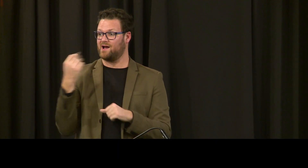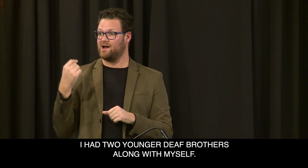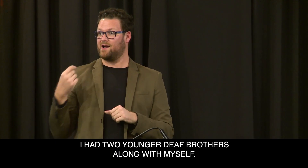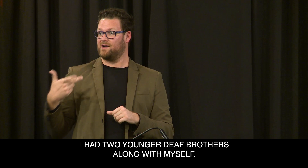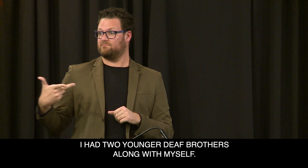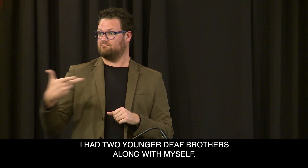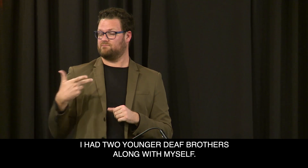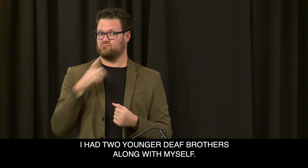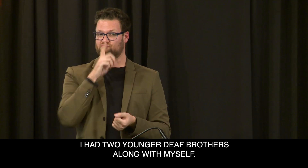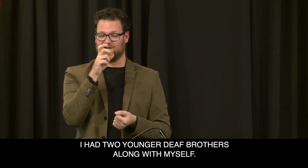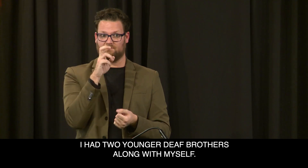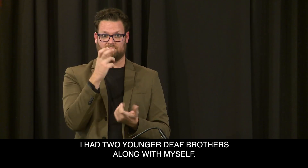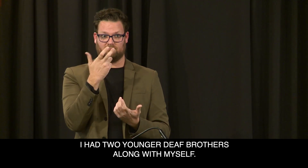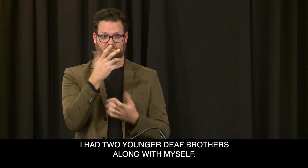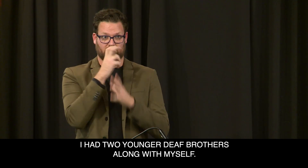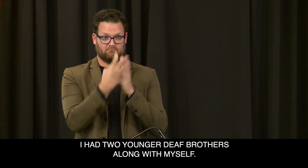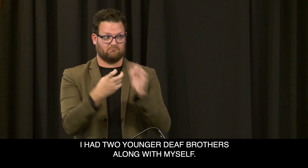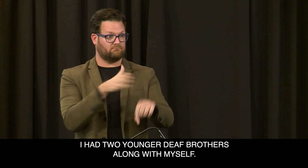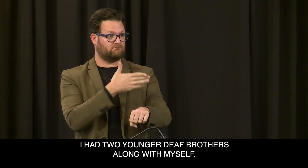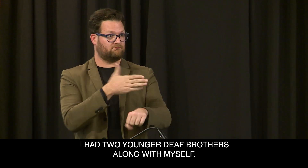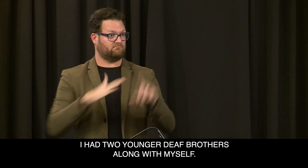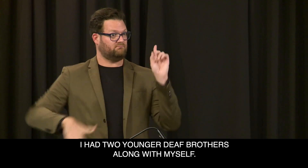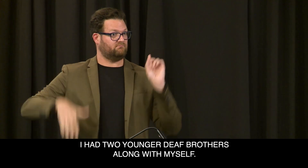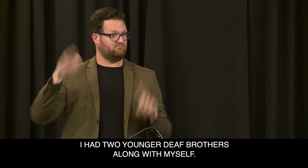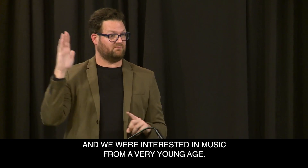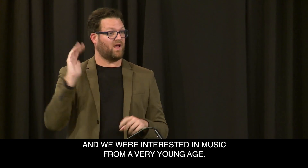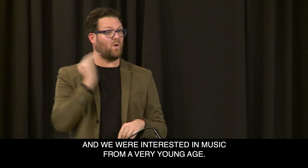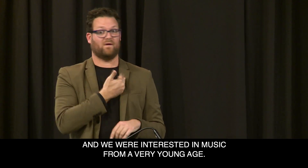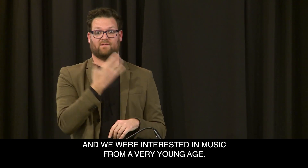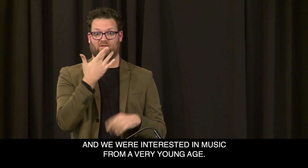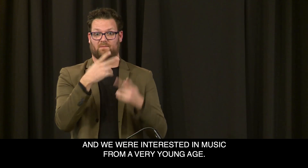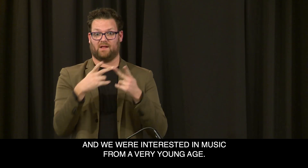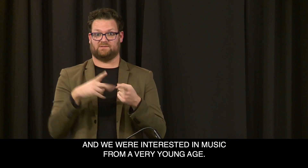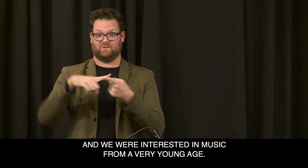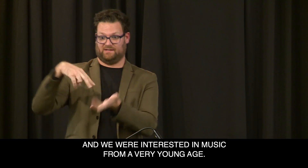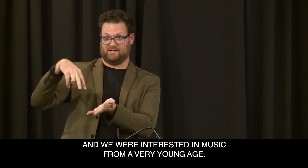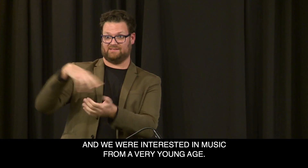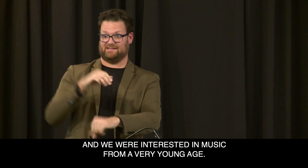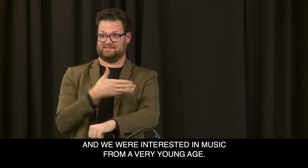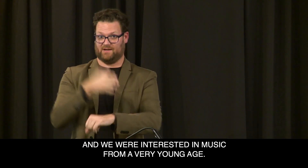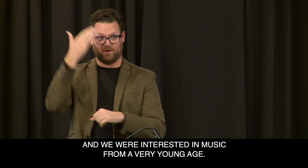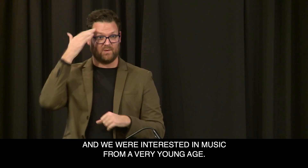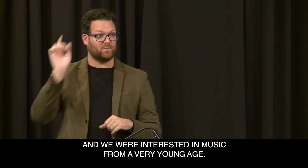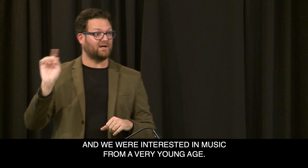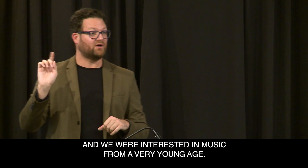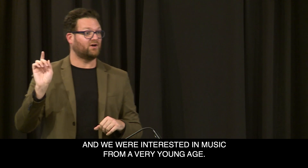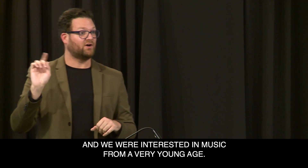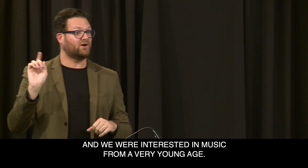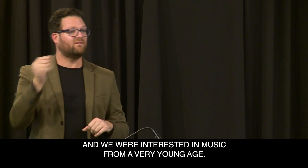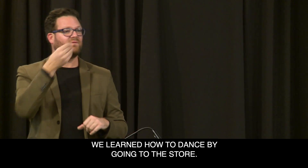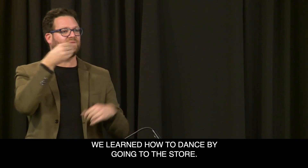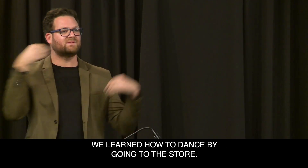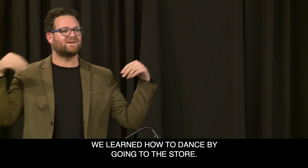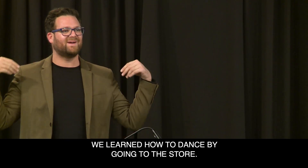I had two younger deaf brothers, and along with myself, and we were interested in music from a very young age. We learned how to